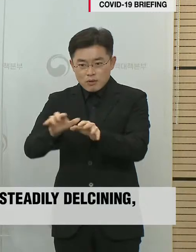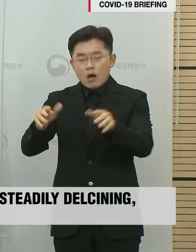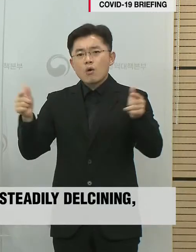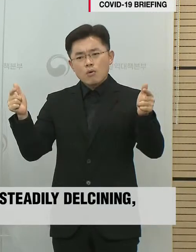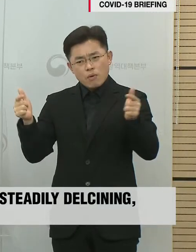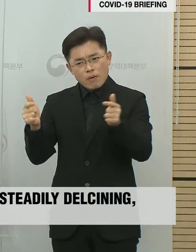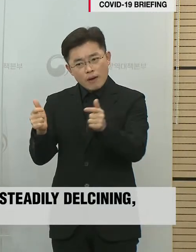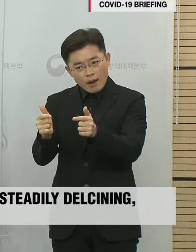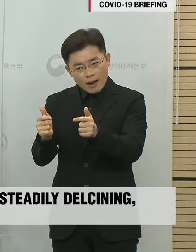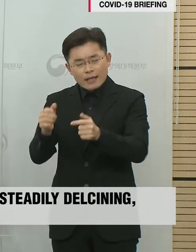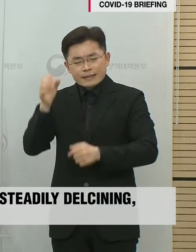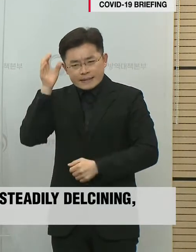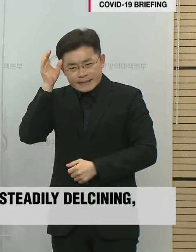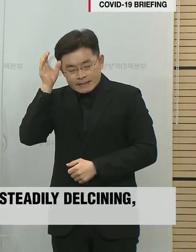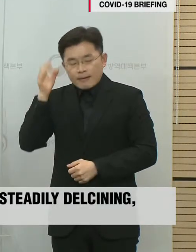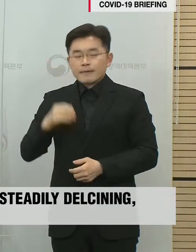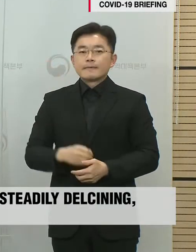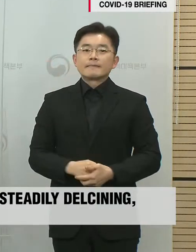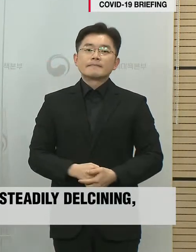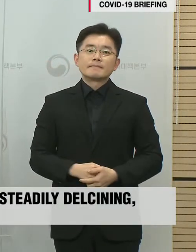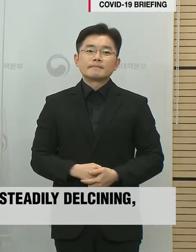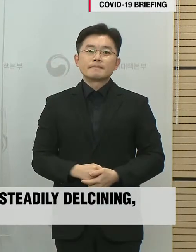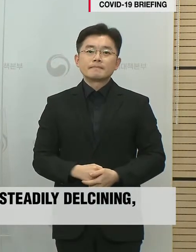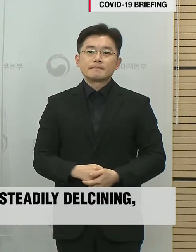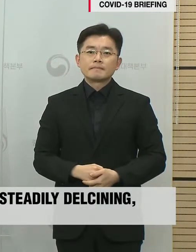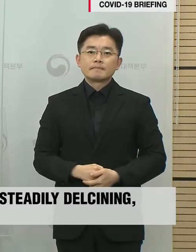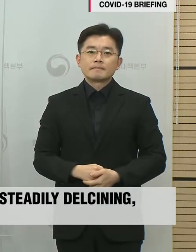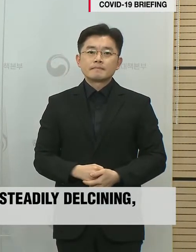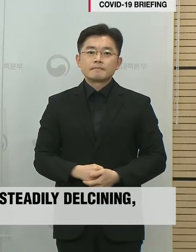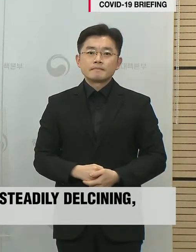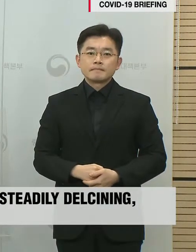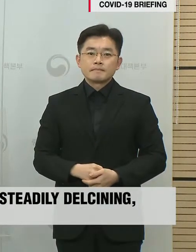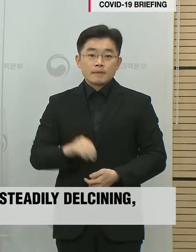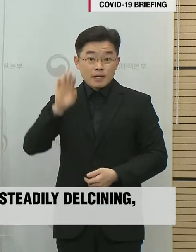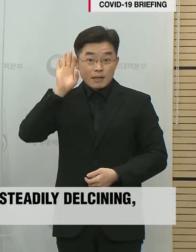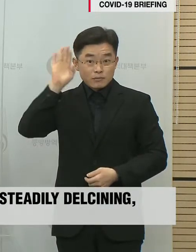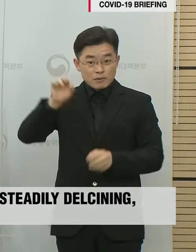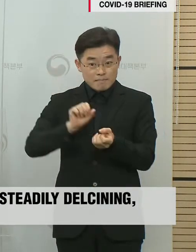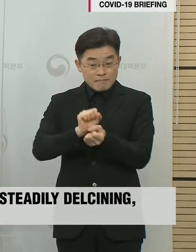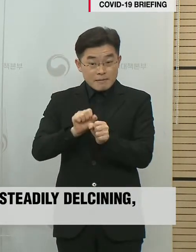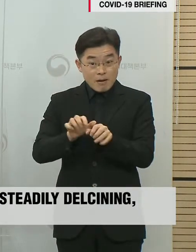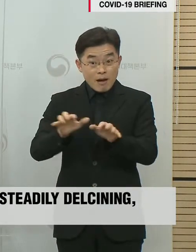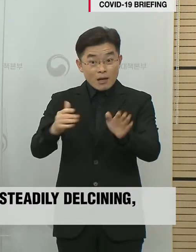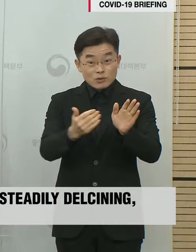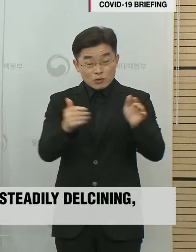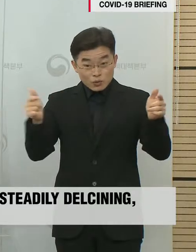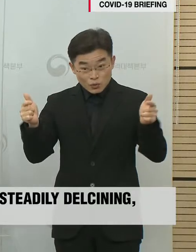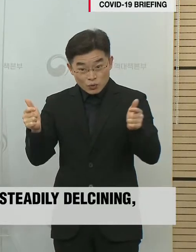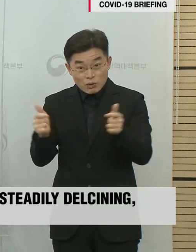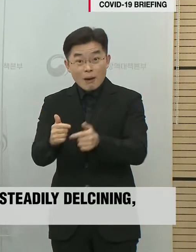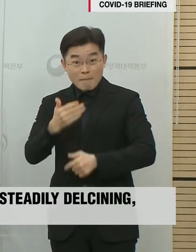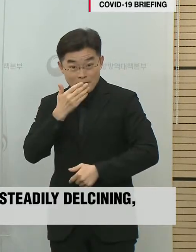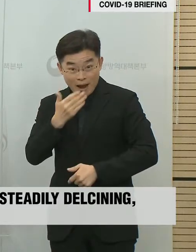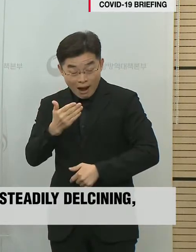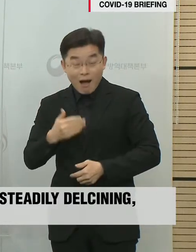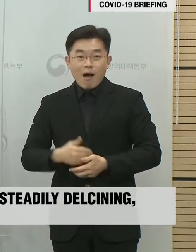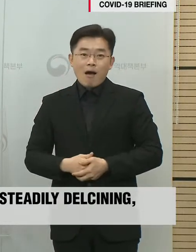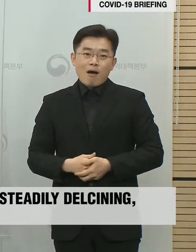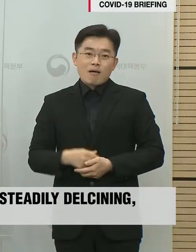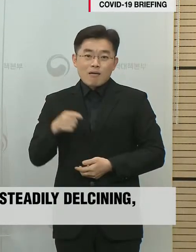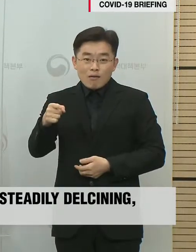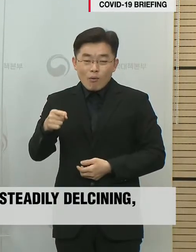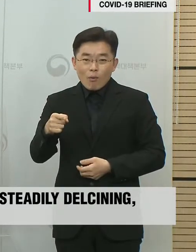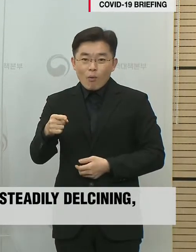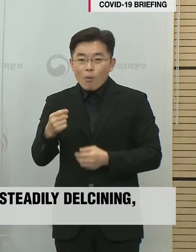this week will be a critical moment in making a true downturn in the number of confirmed patients. And if